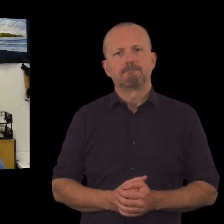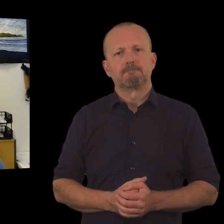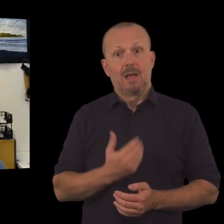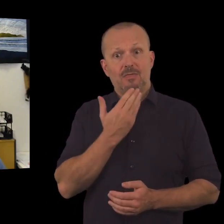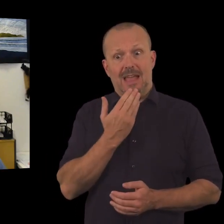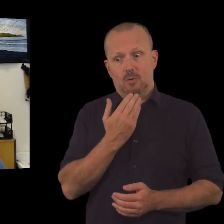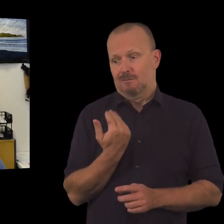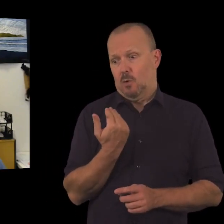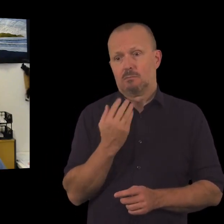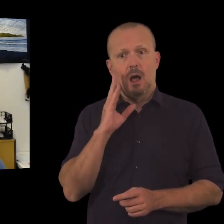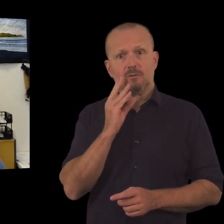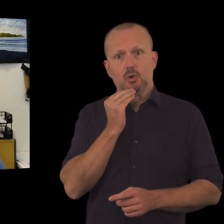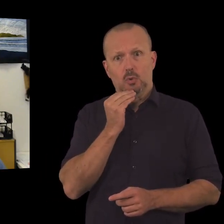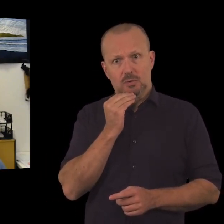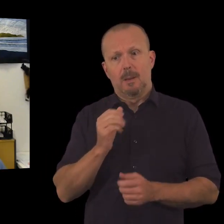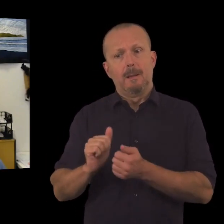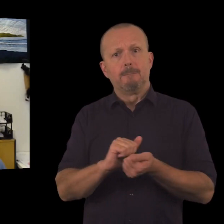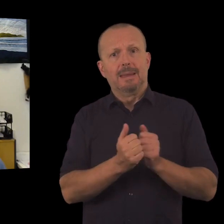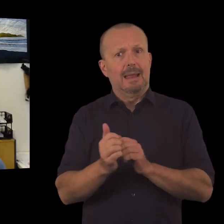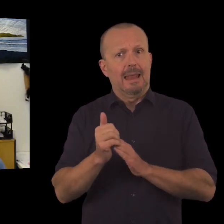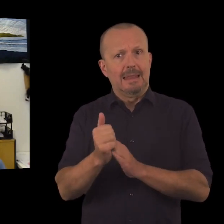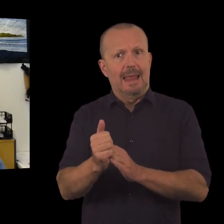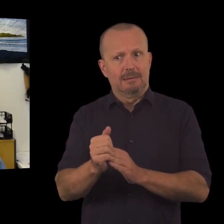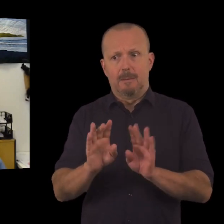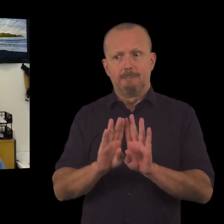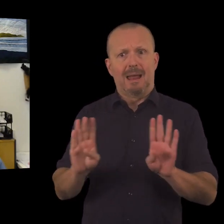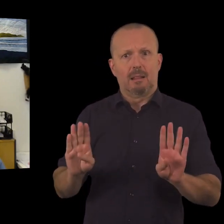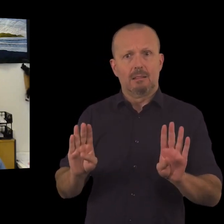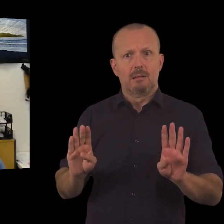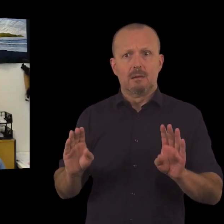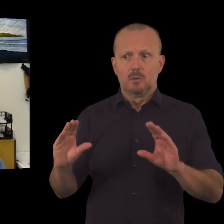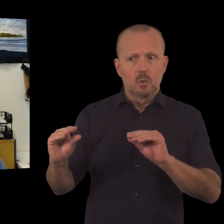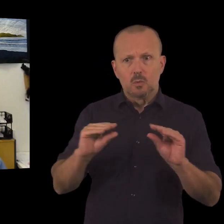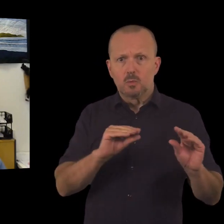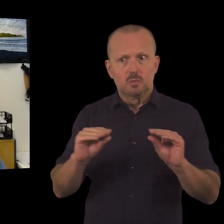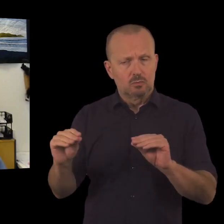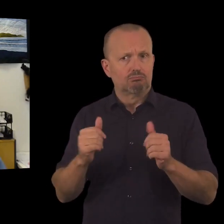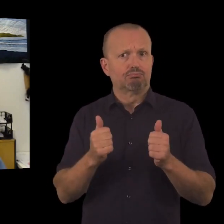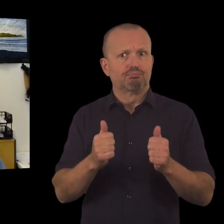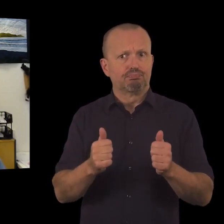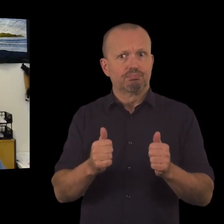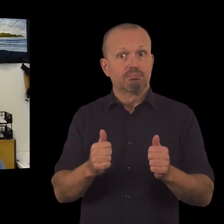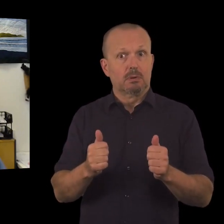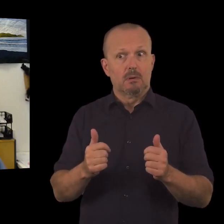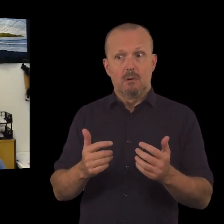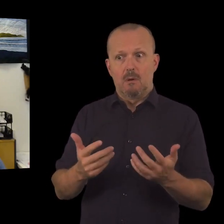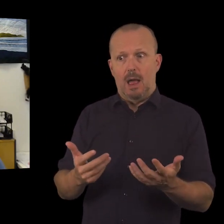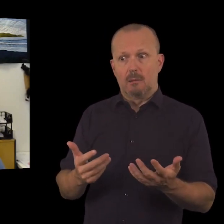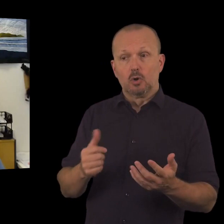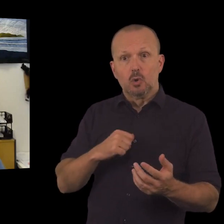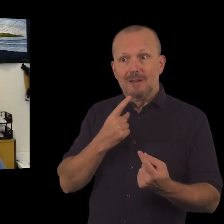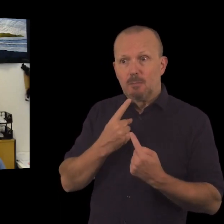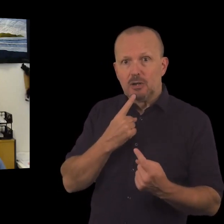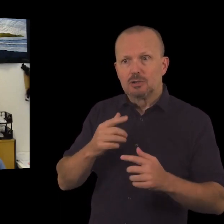afternoon's peer-led sessions. They were so practical, and we were right with you in how to do your